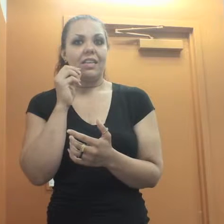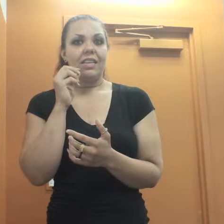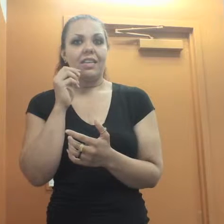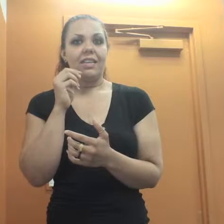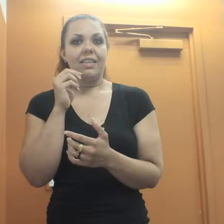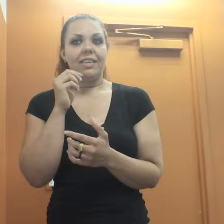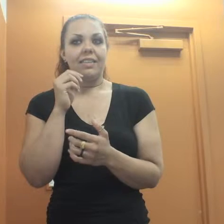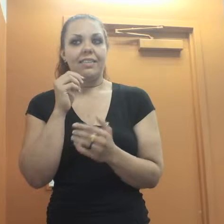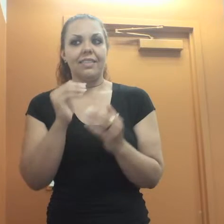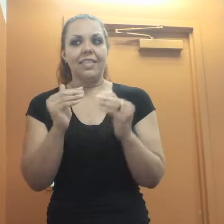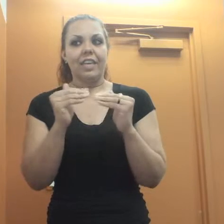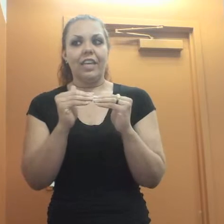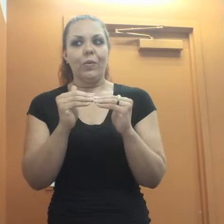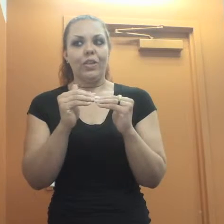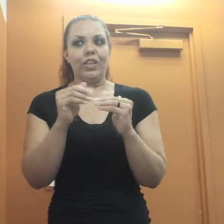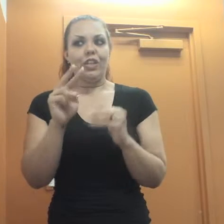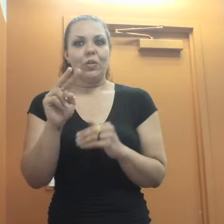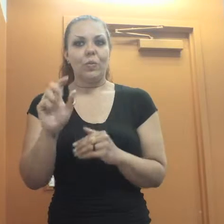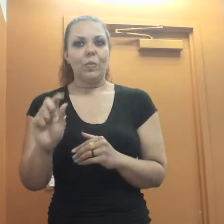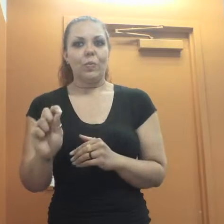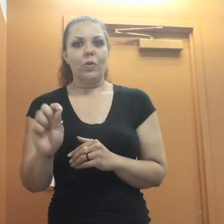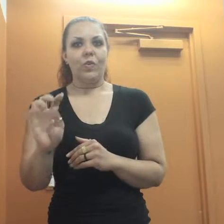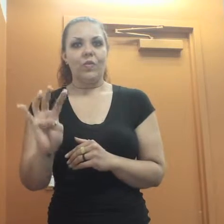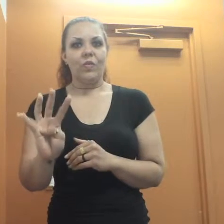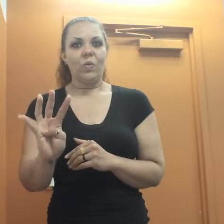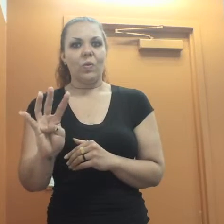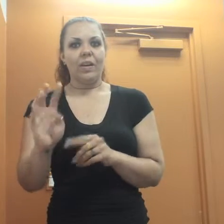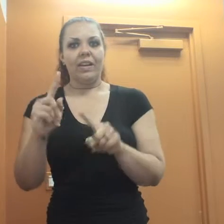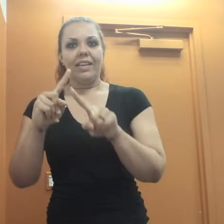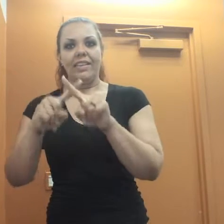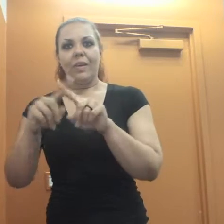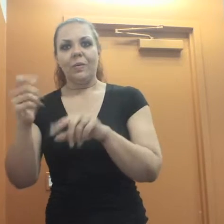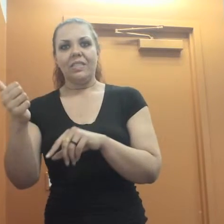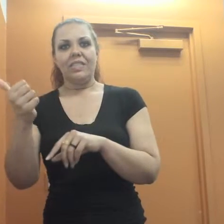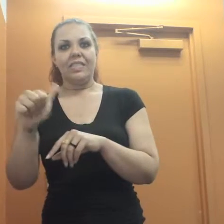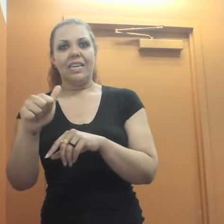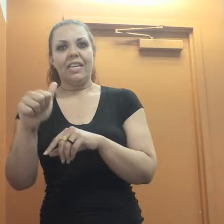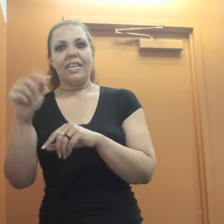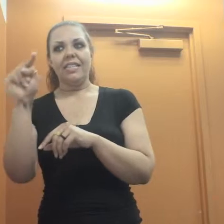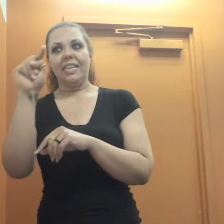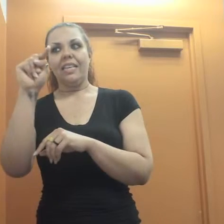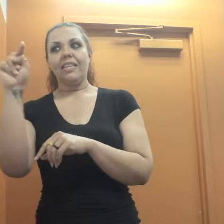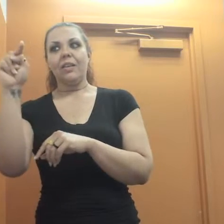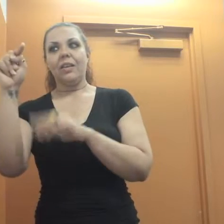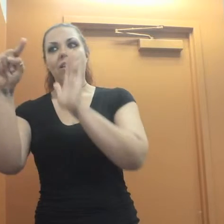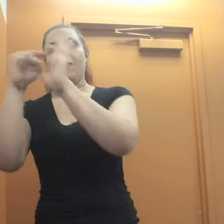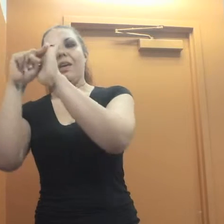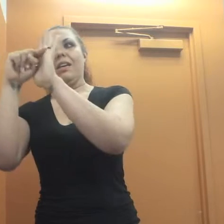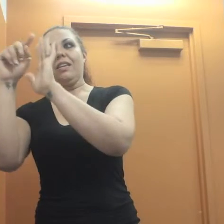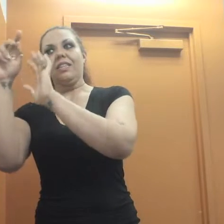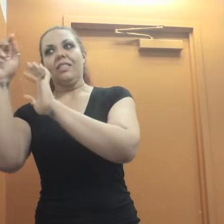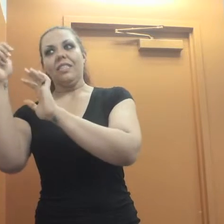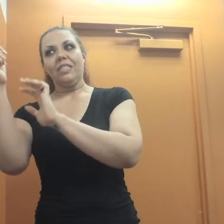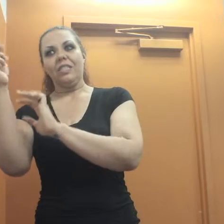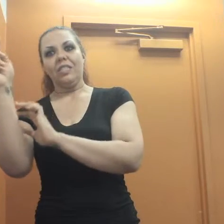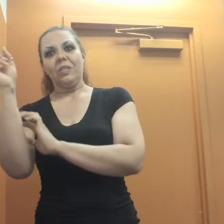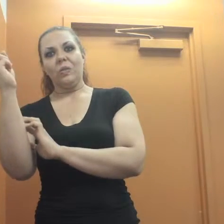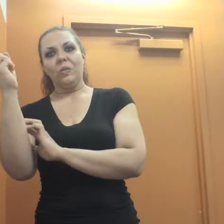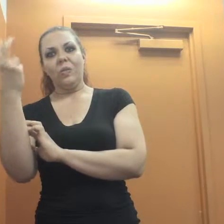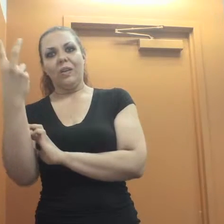to 2.4 times 10 to the minus 12. The concentration of chromate ion was given in the problem and was